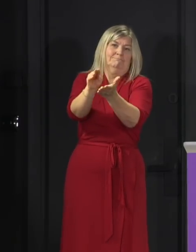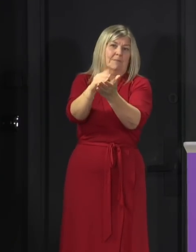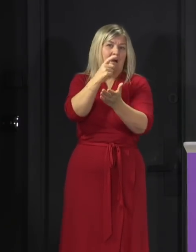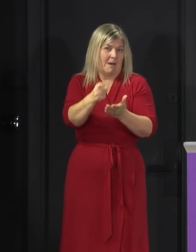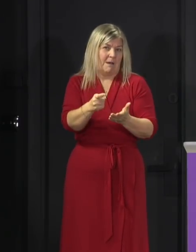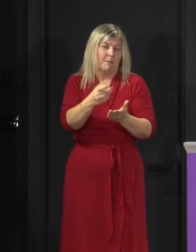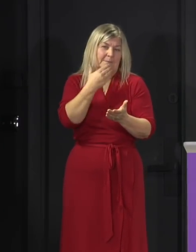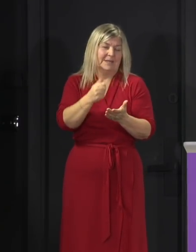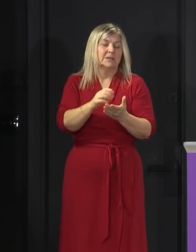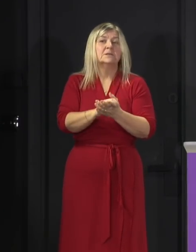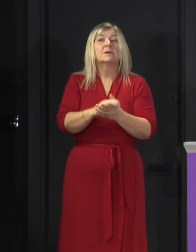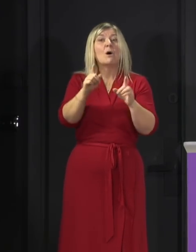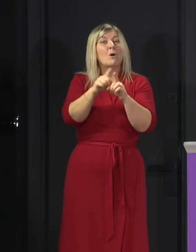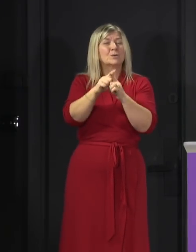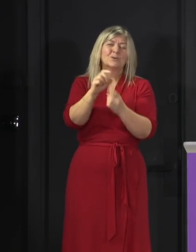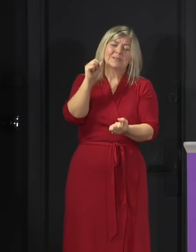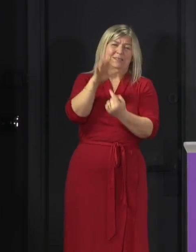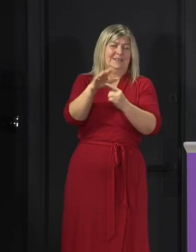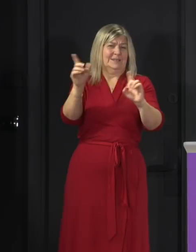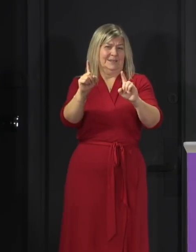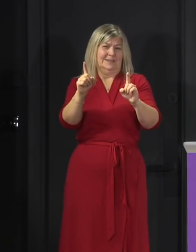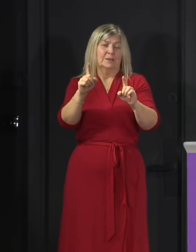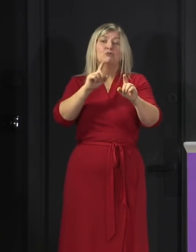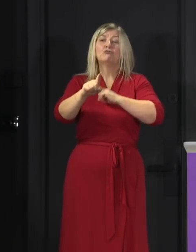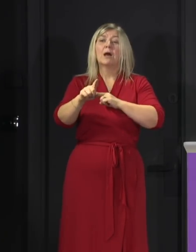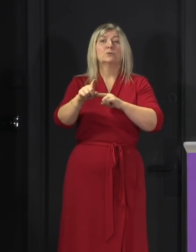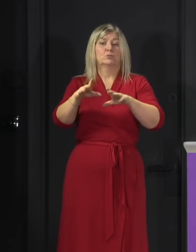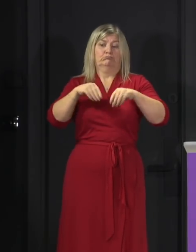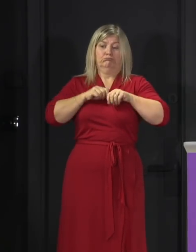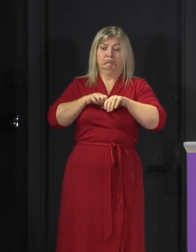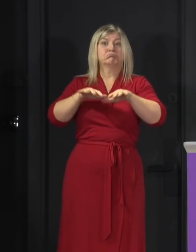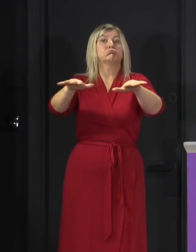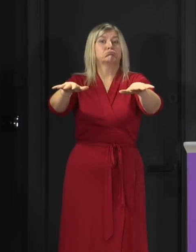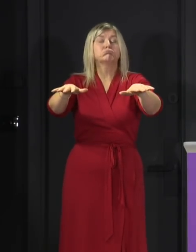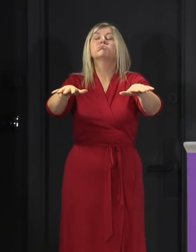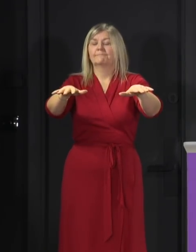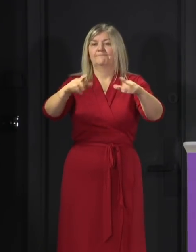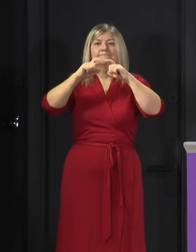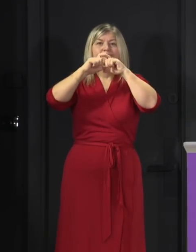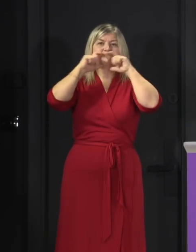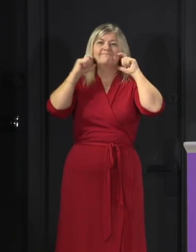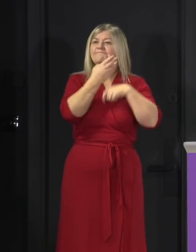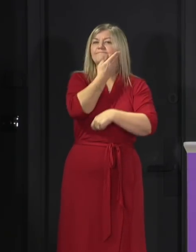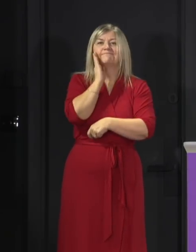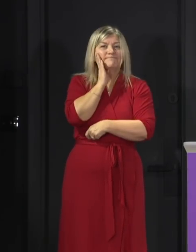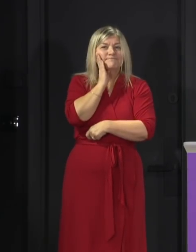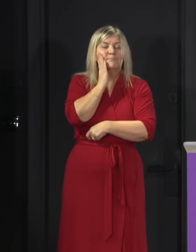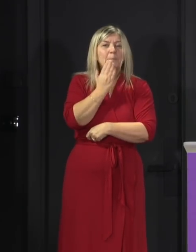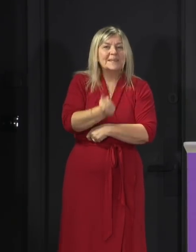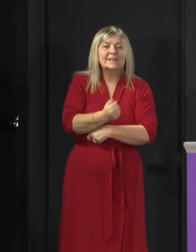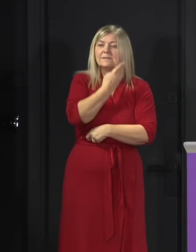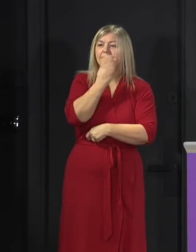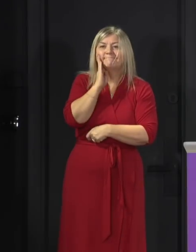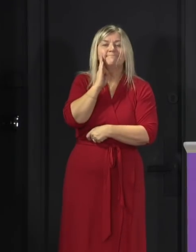to reduce our chances of getting the virus or of passing it on. So wear your face coverings, avoid places with crowds of